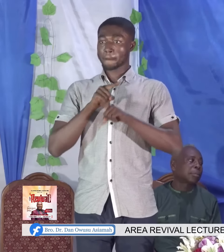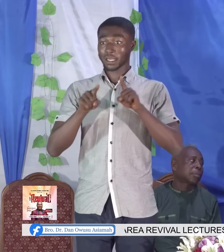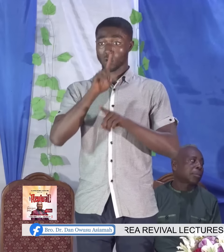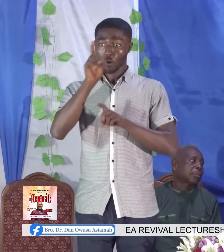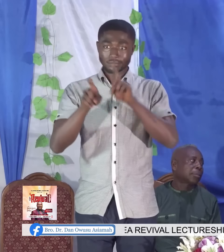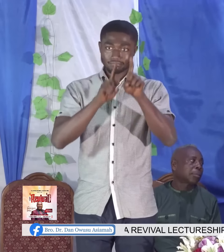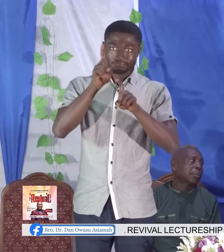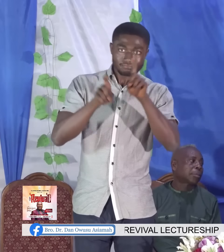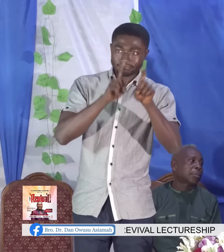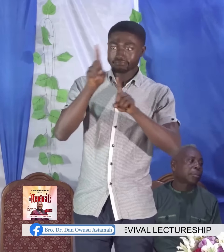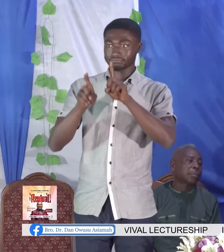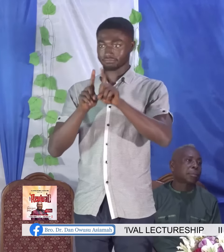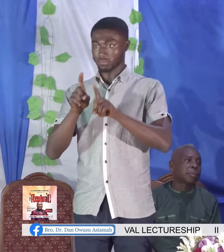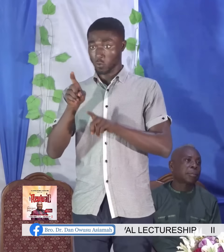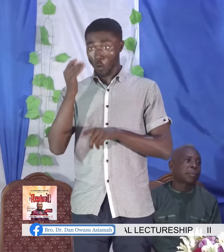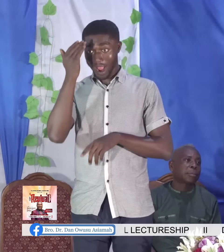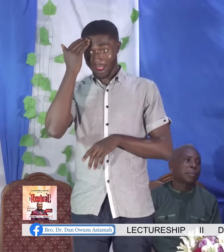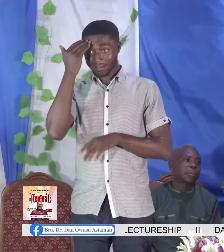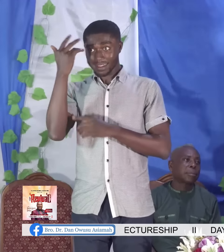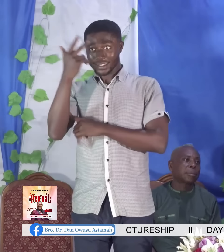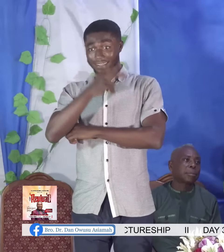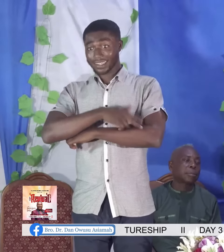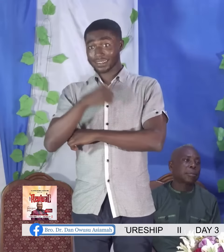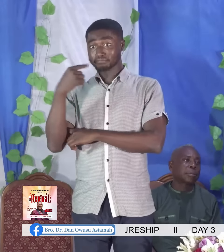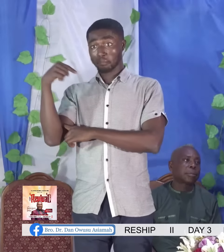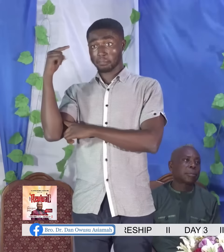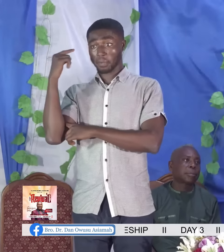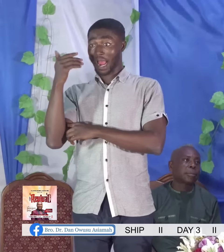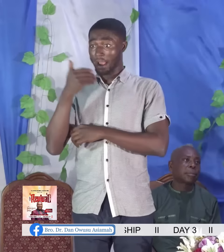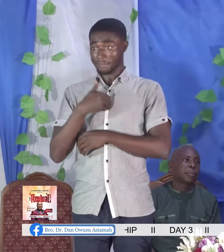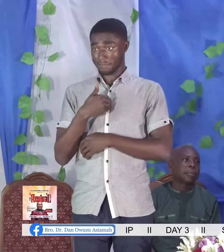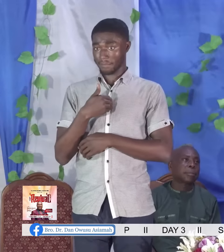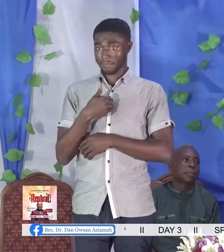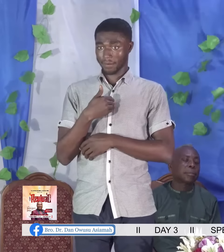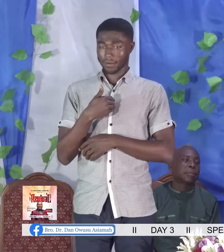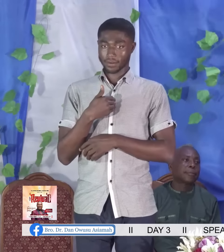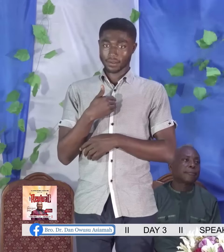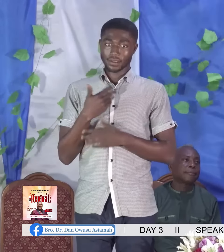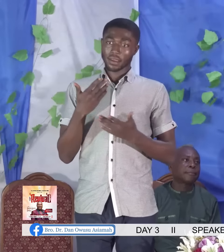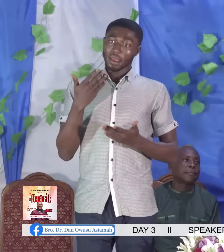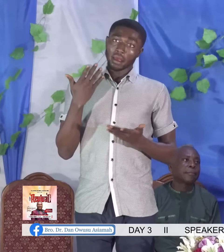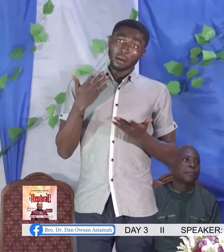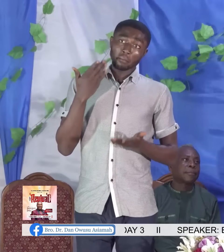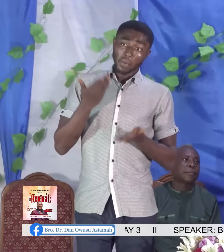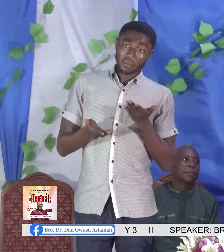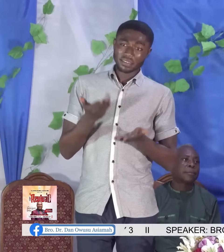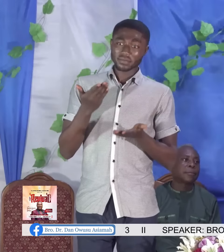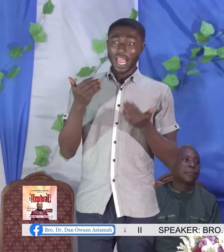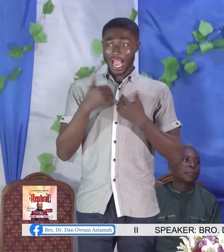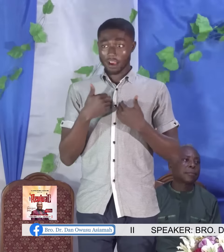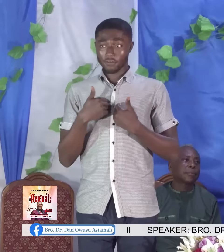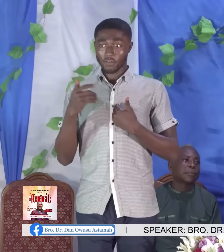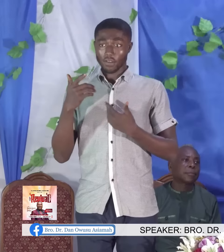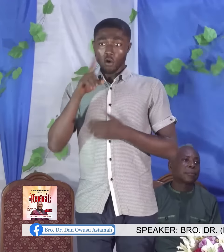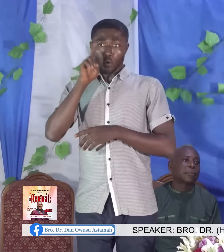a wo efre nansa ne ne ana afi se enye de mekasa fa ahompo na